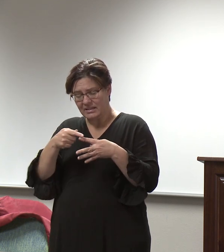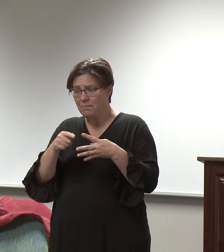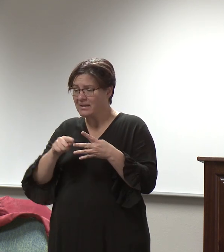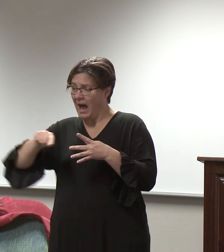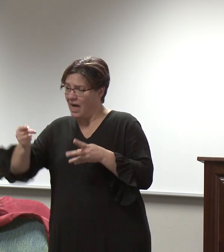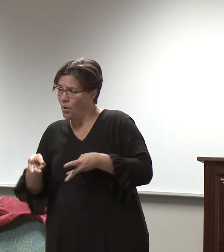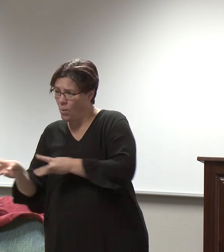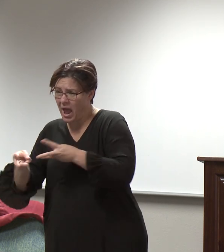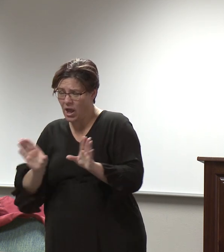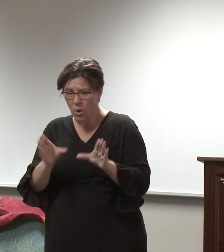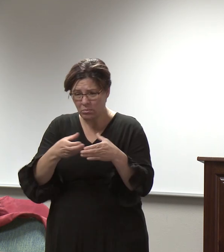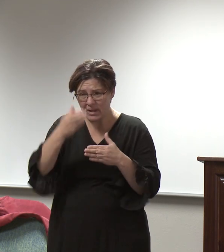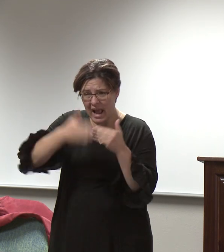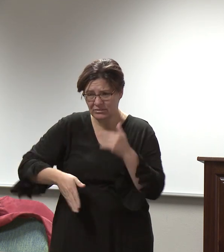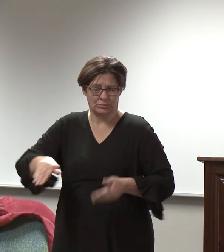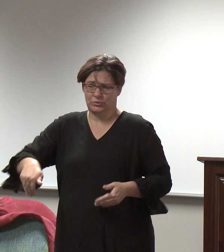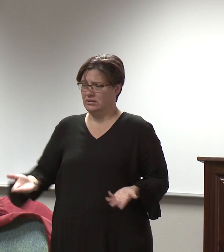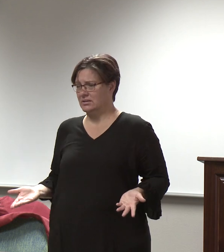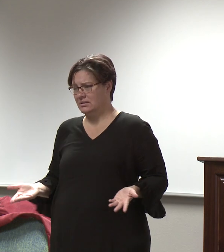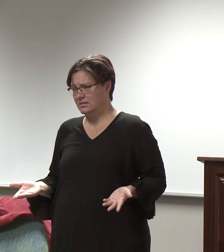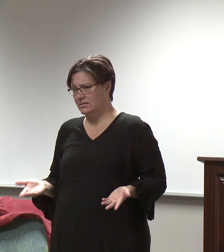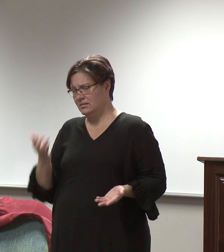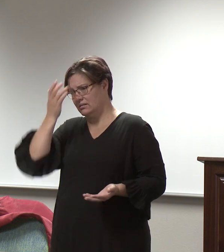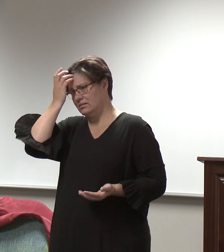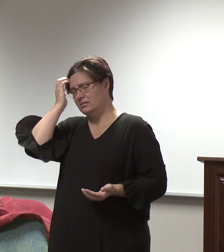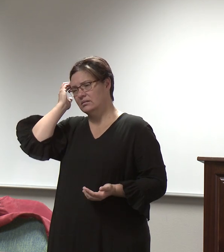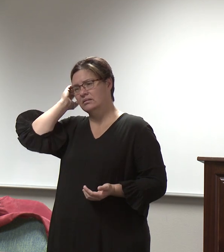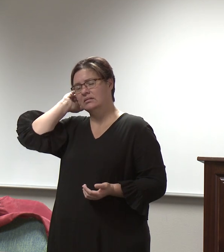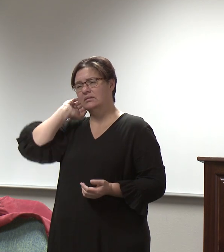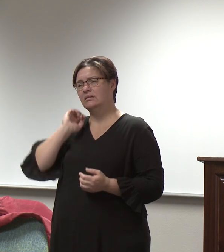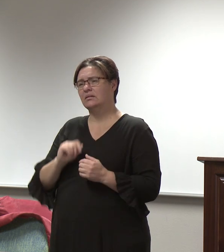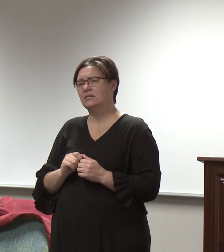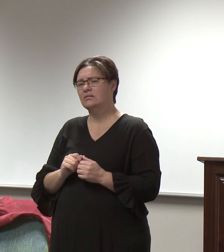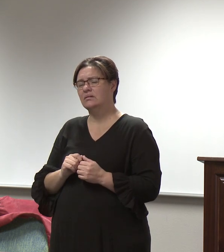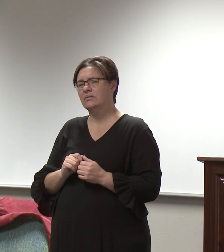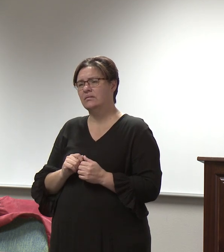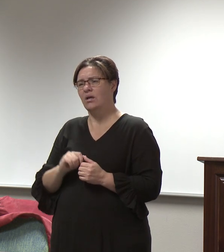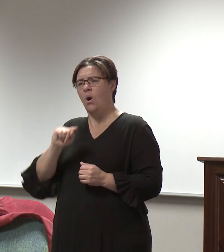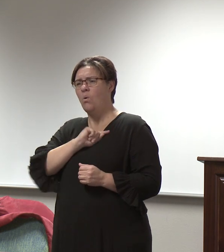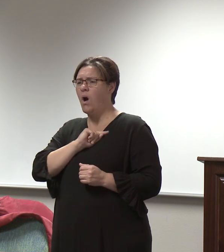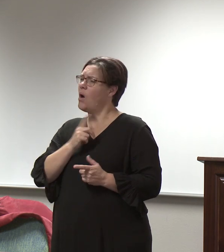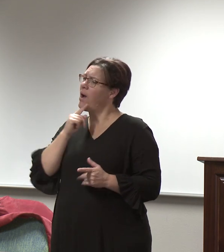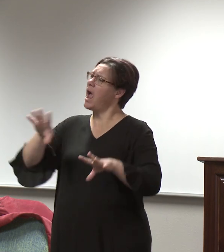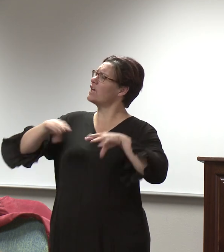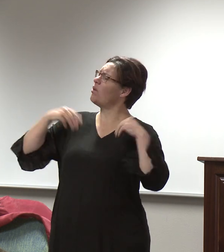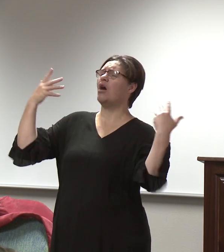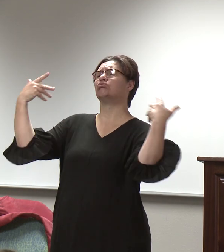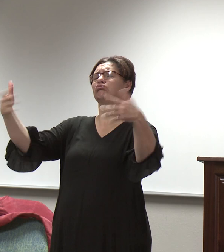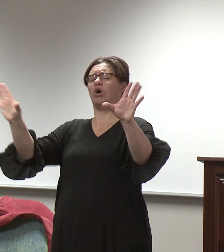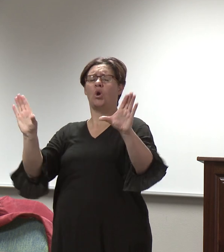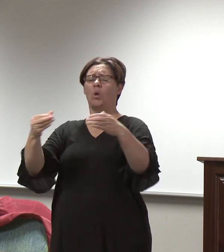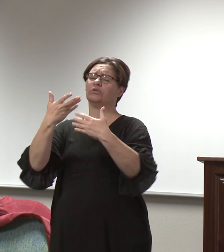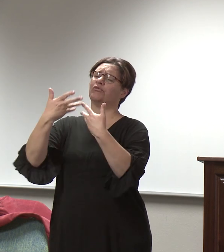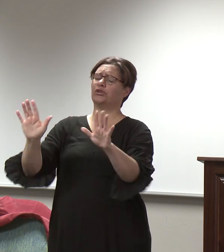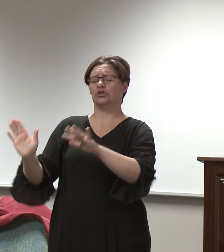colonialism. And it is amazing for me that we accept so easily that colonialism was over.